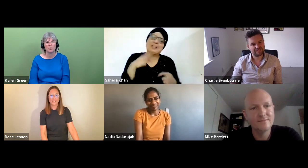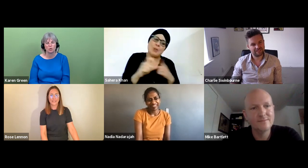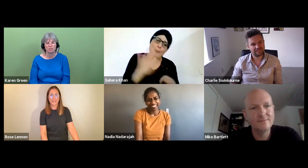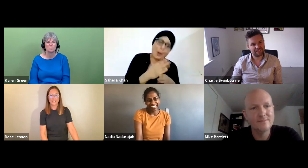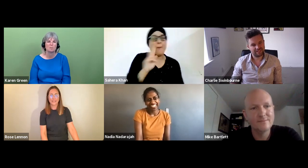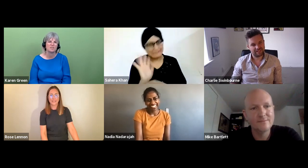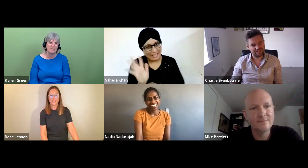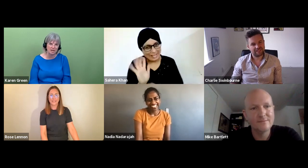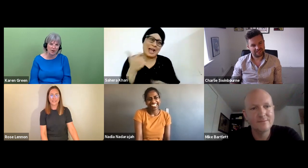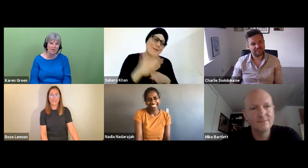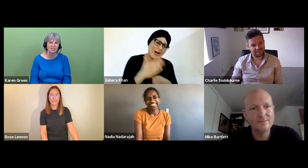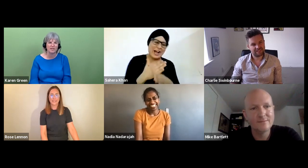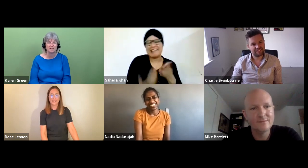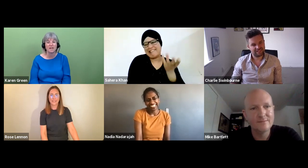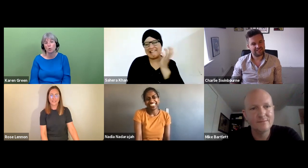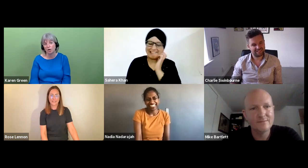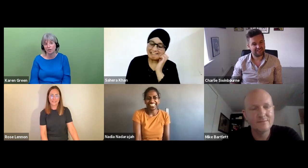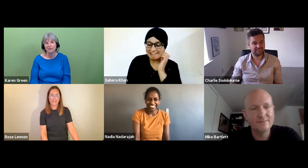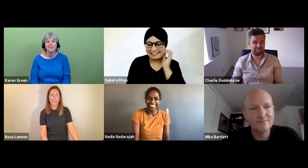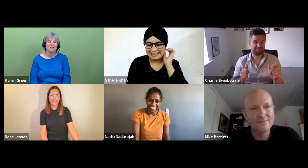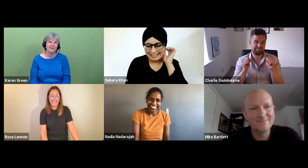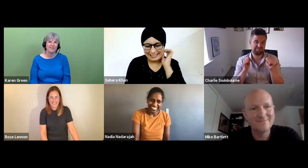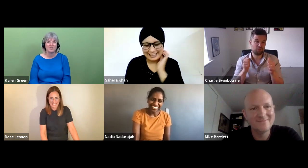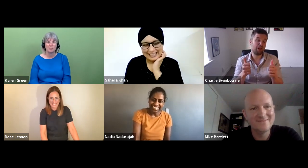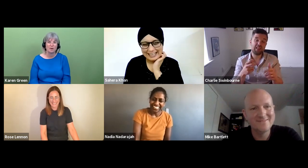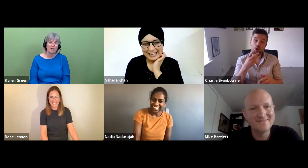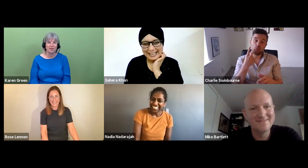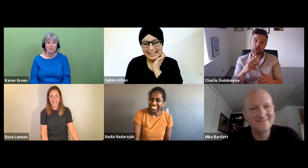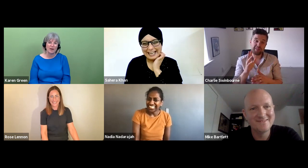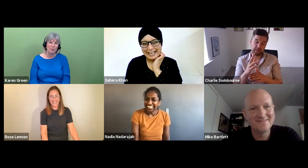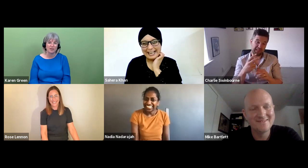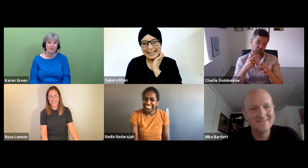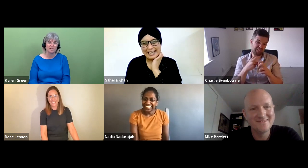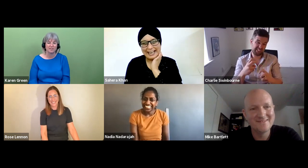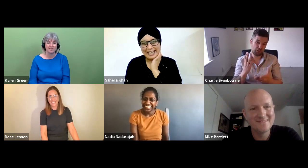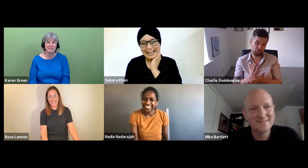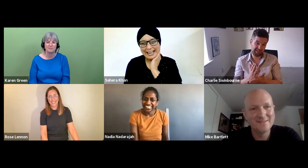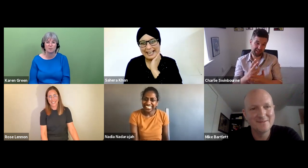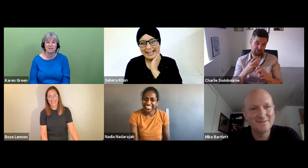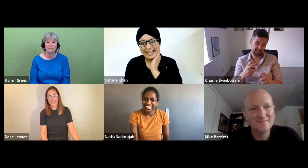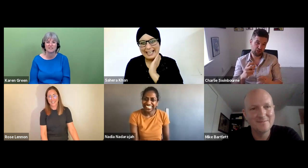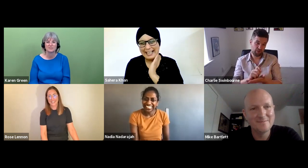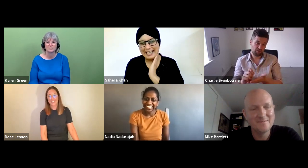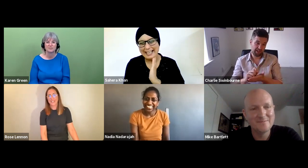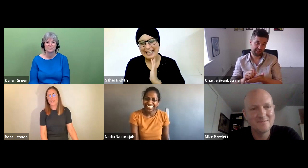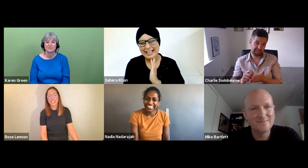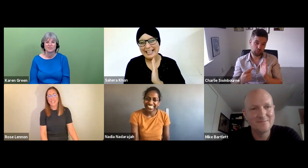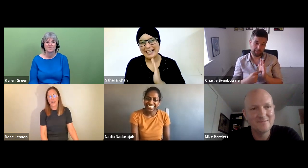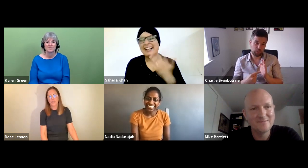watching them, I'm thinking about other things and work, and thinking about how I can develop things. That's research,